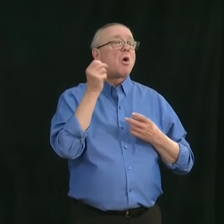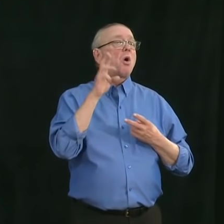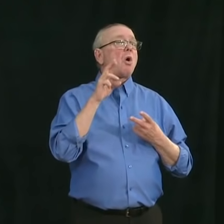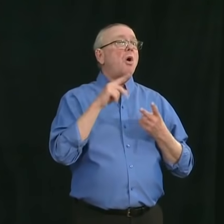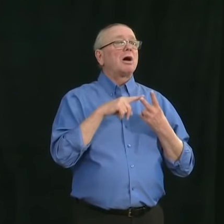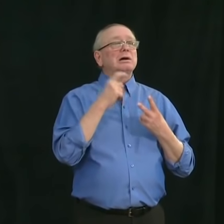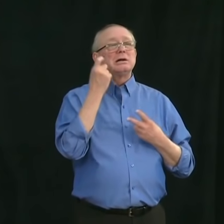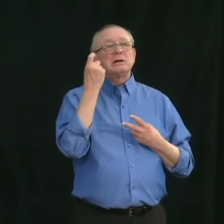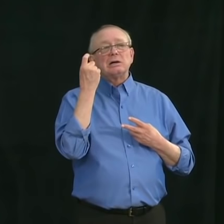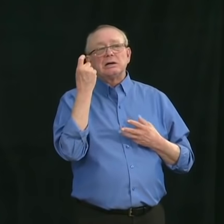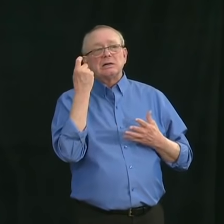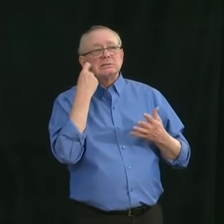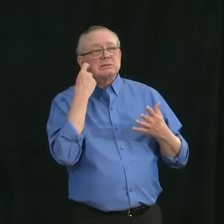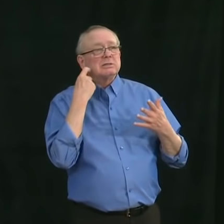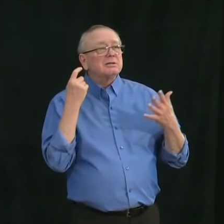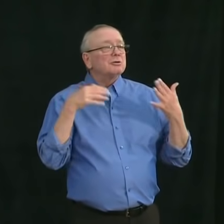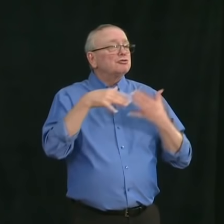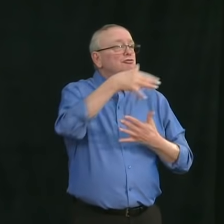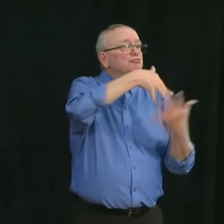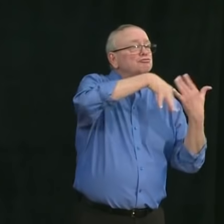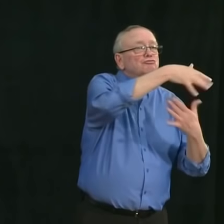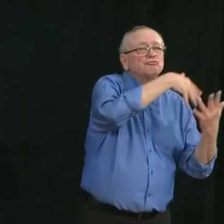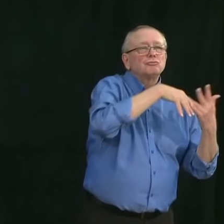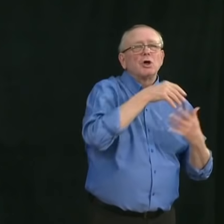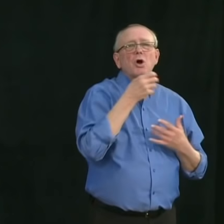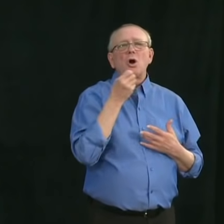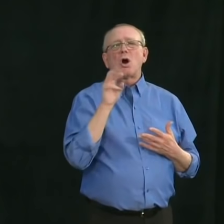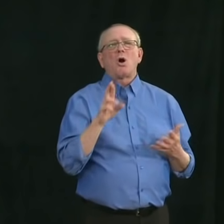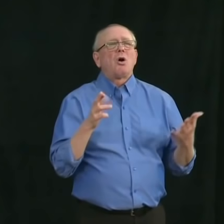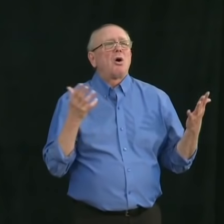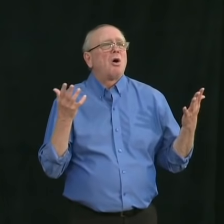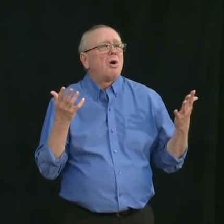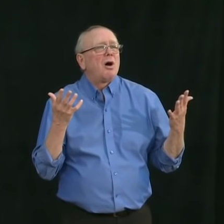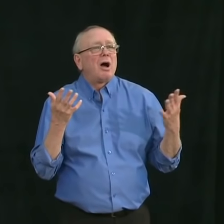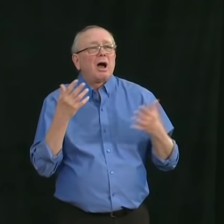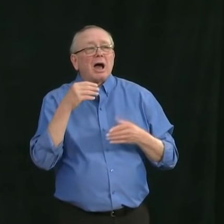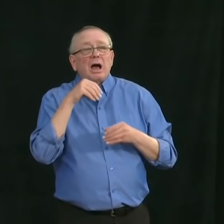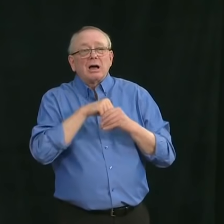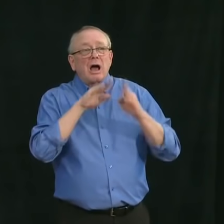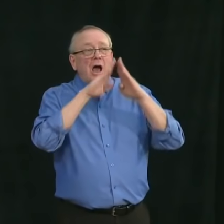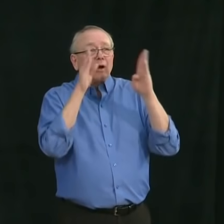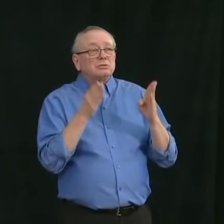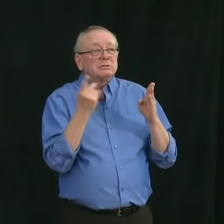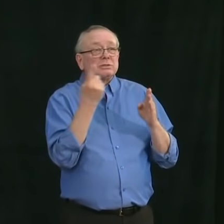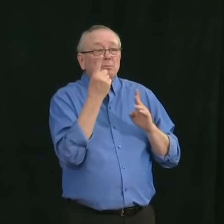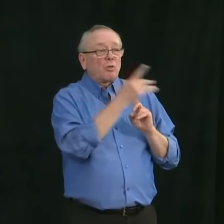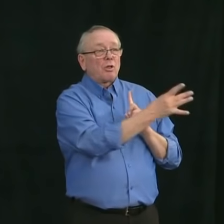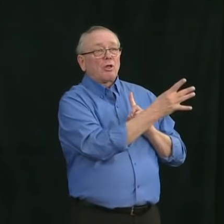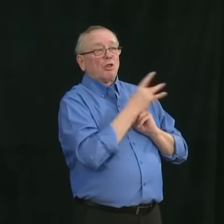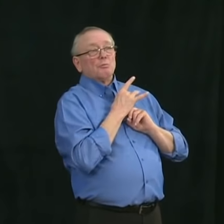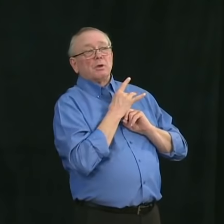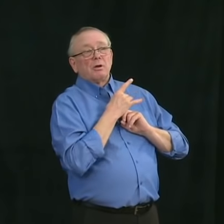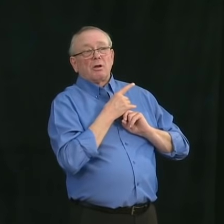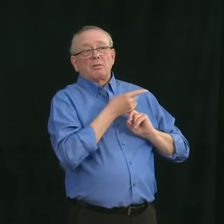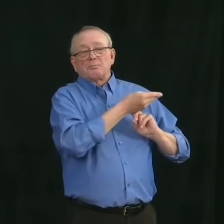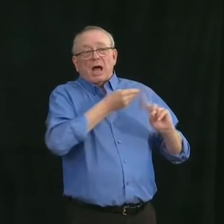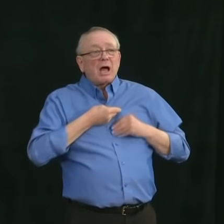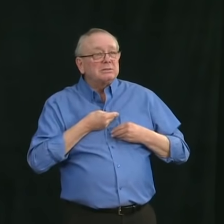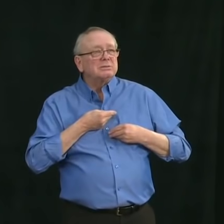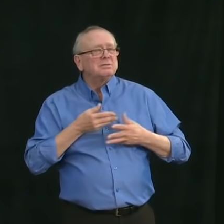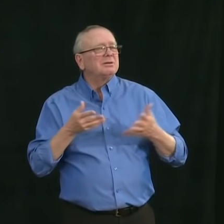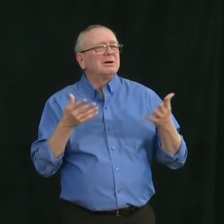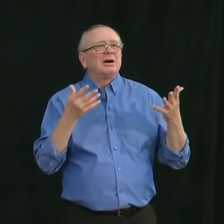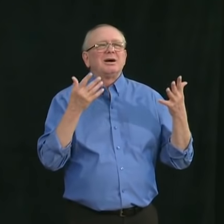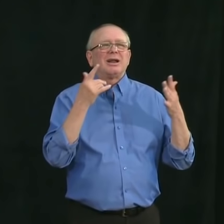gathering or have a household contact who was a case of COVID and they acquired the infection there. So what I would say about those